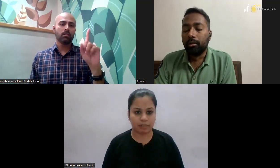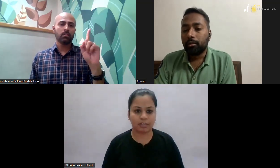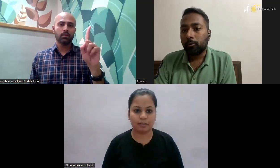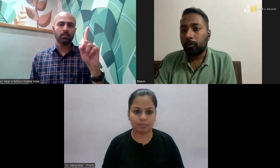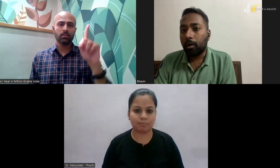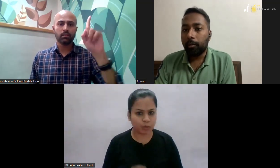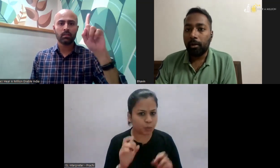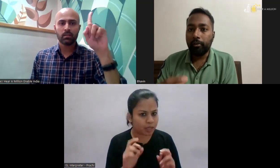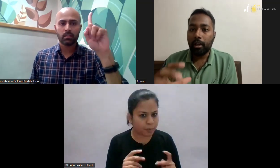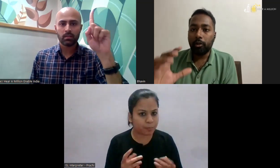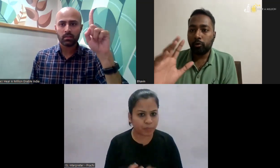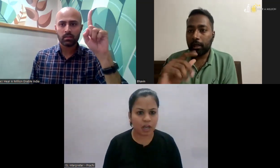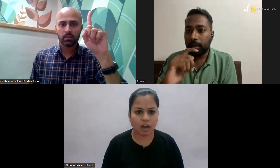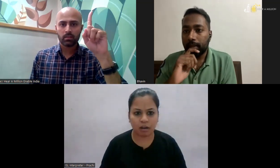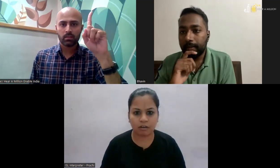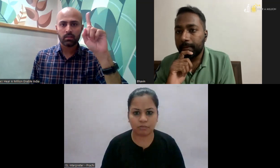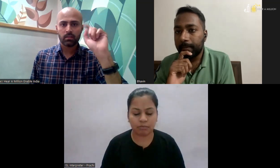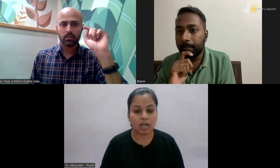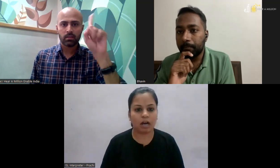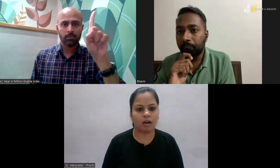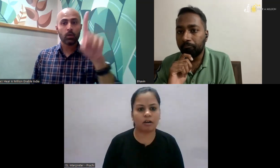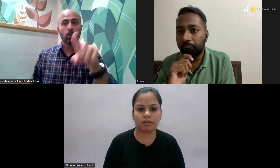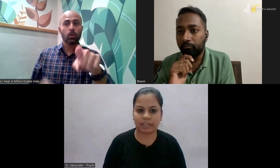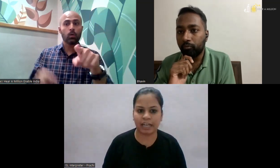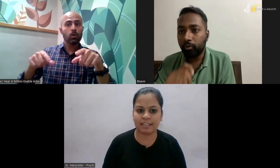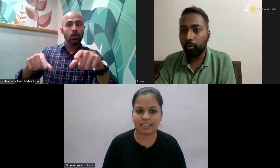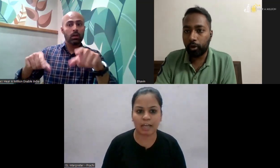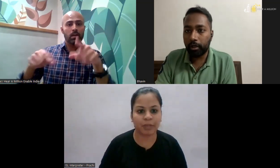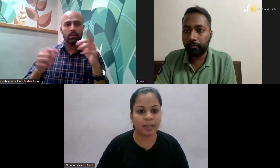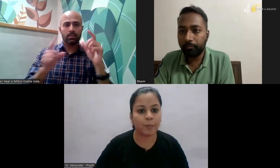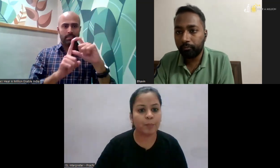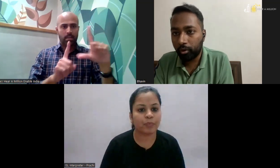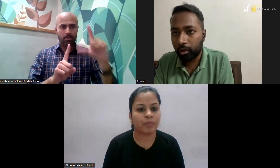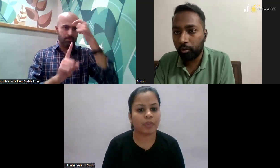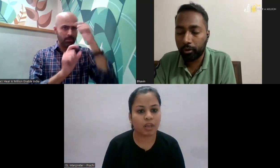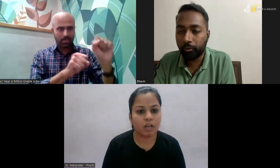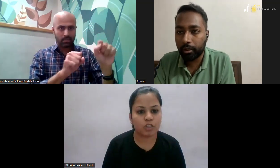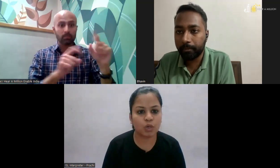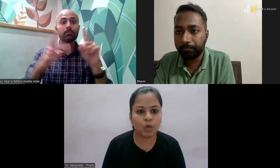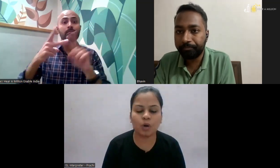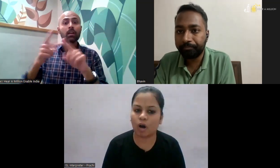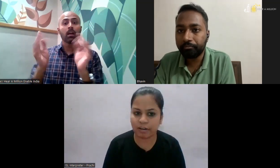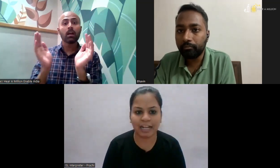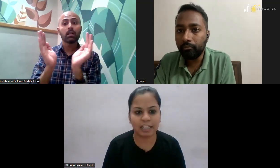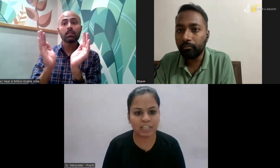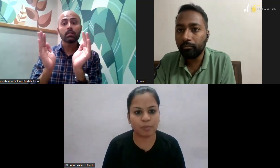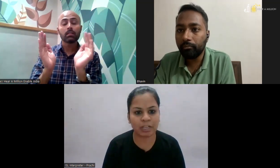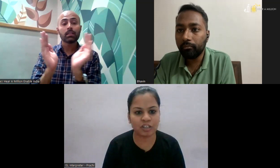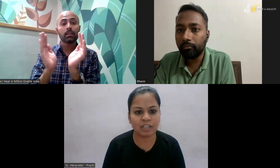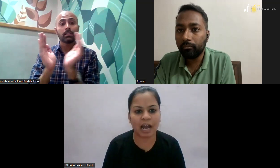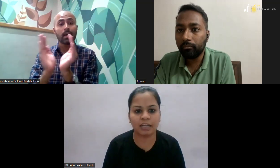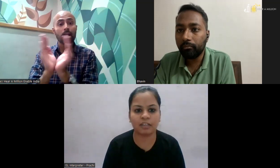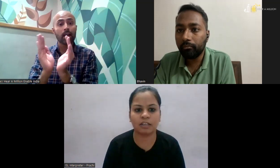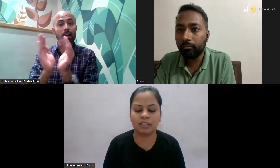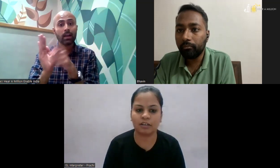Okay. So I am living in Gujarat. Can I say Okay. something? Okay. Okay. So, all right, as you